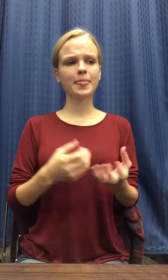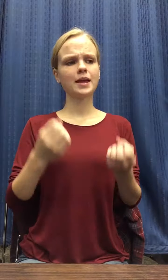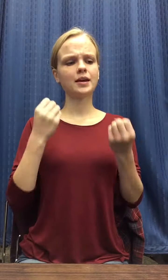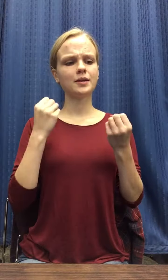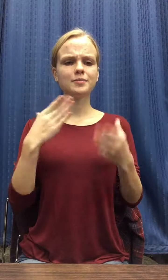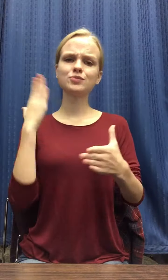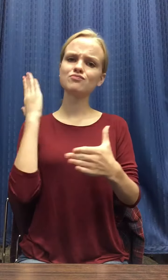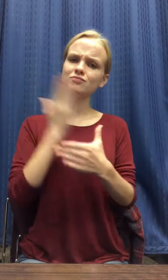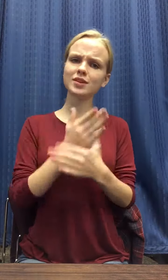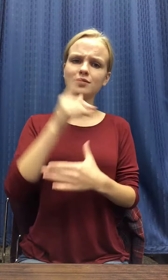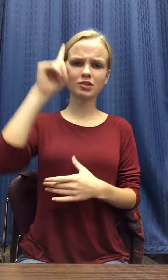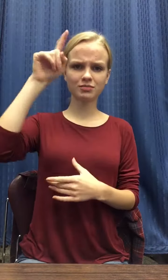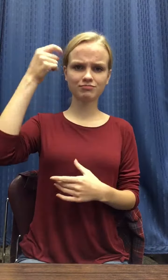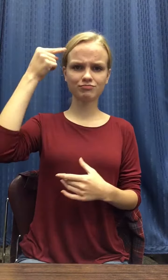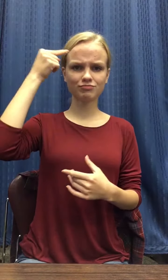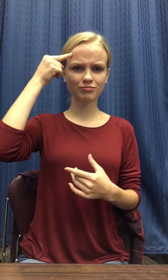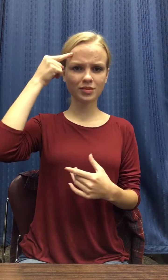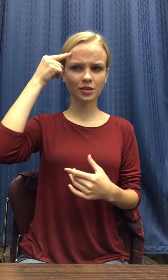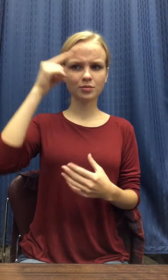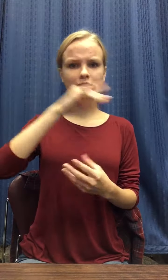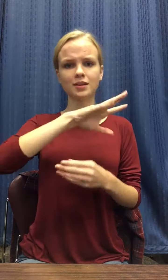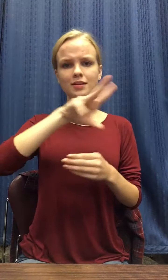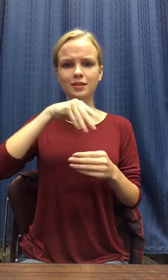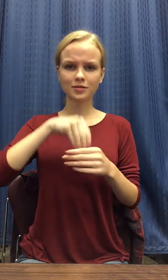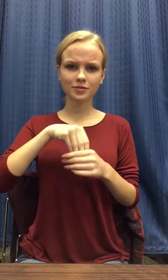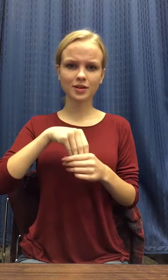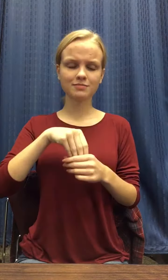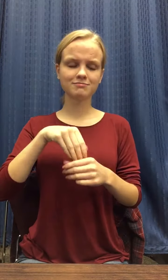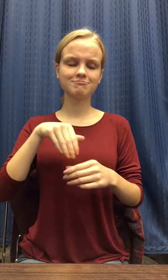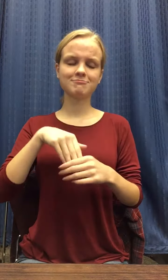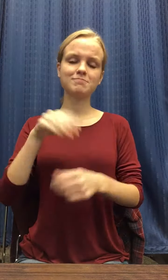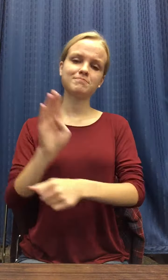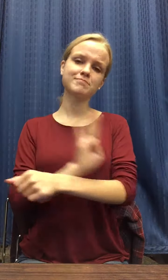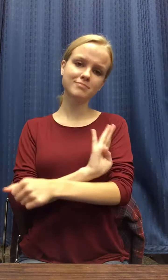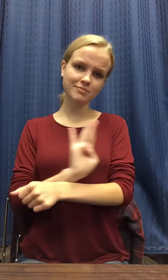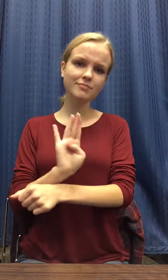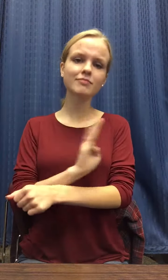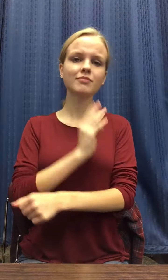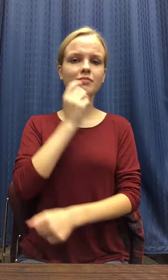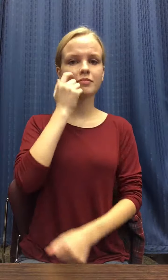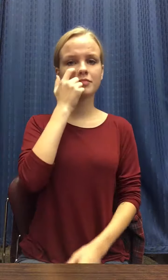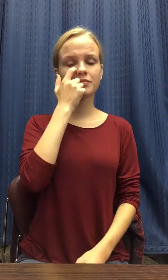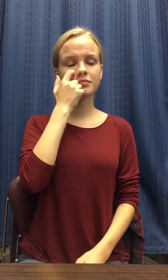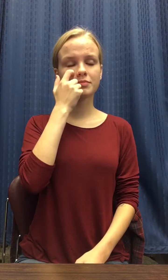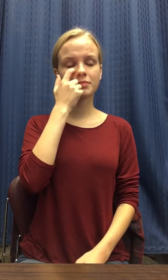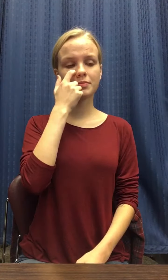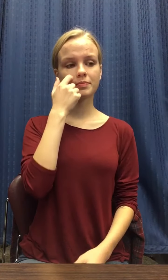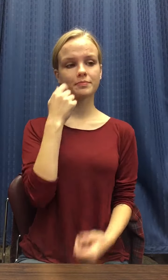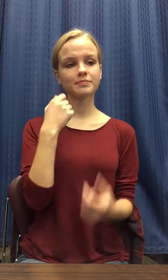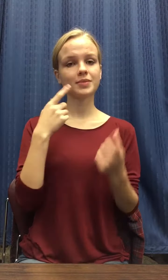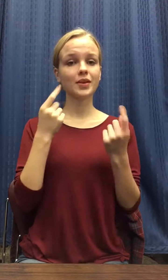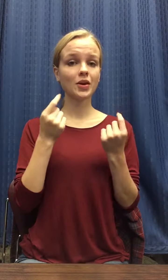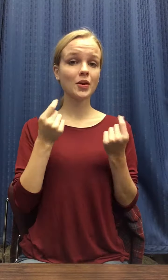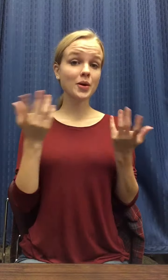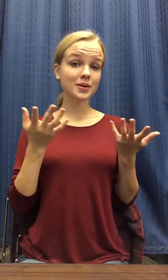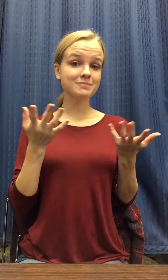actually have when they get involved in business? What we're going to do is we're going to explore a time period in American history